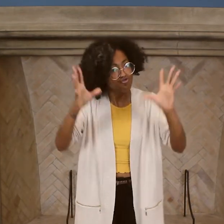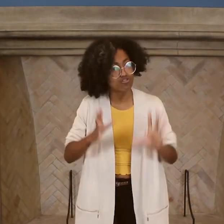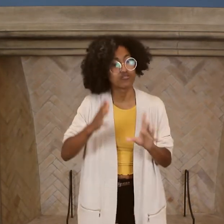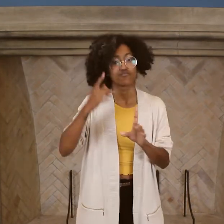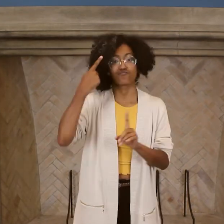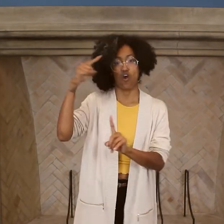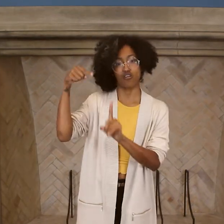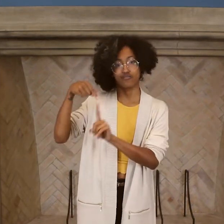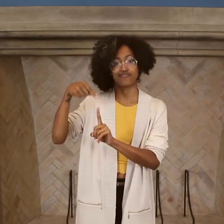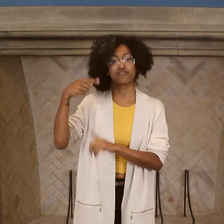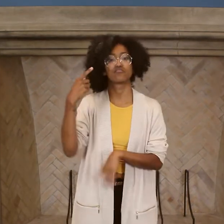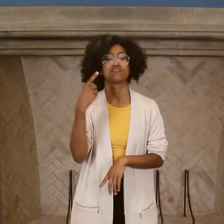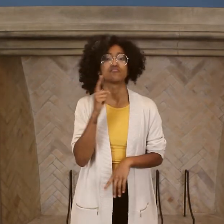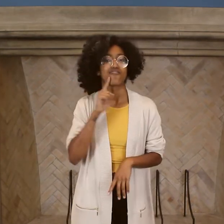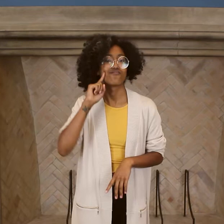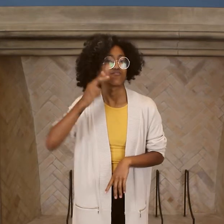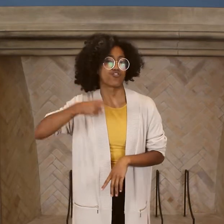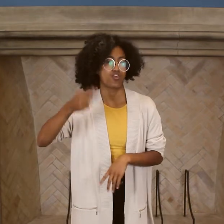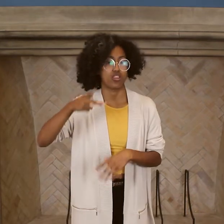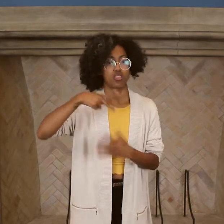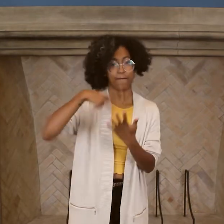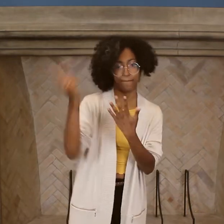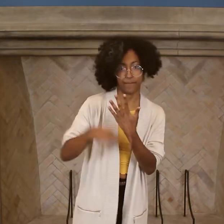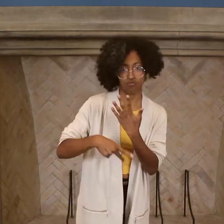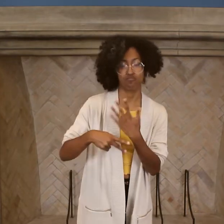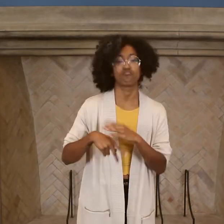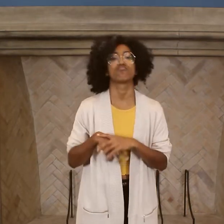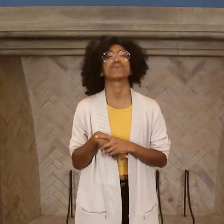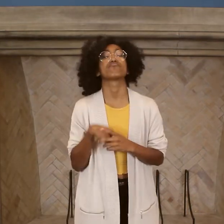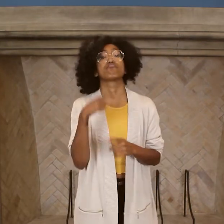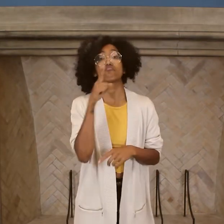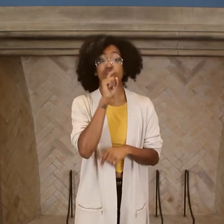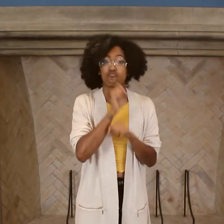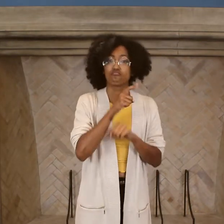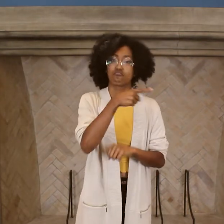Fieldhorn, and he himself is a teacher at the Deaf and Hard of Hearing program.